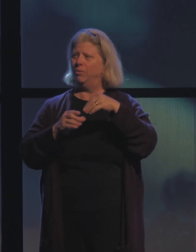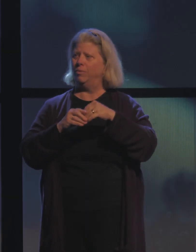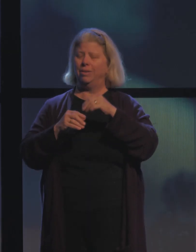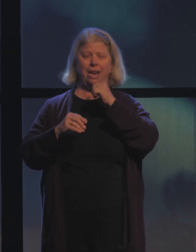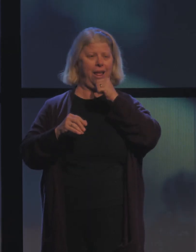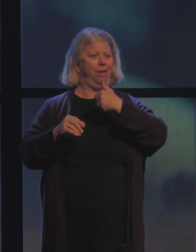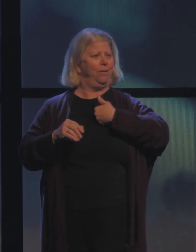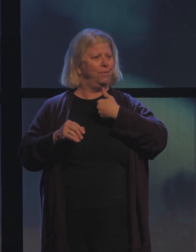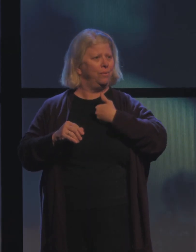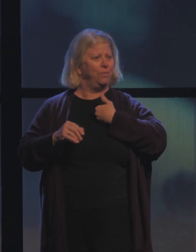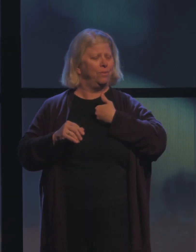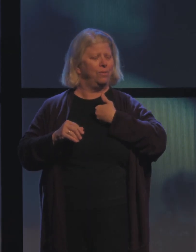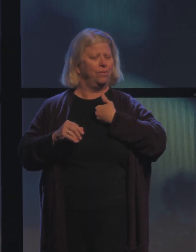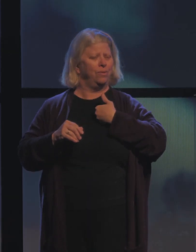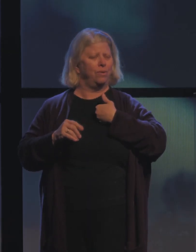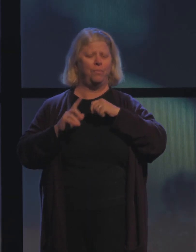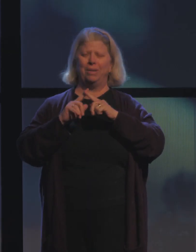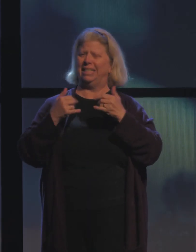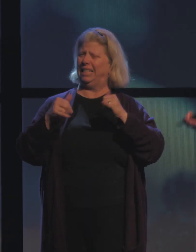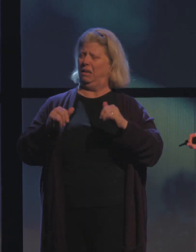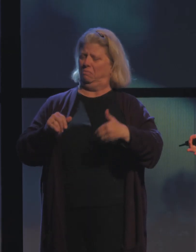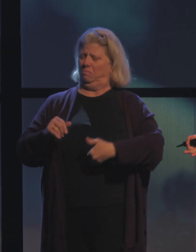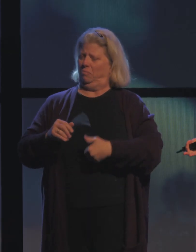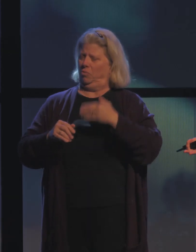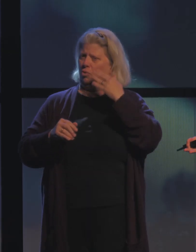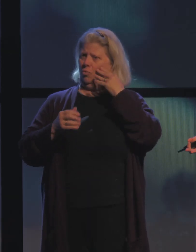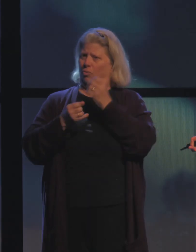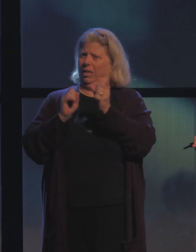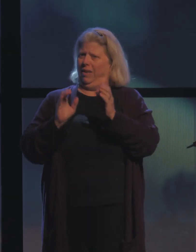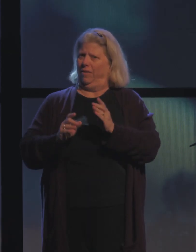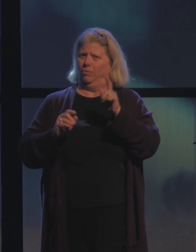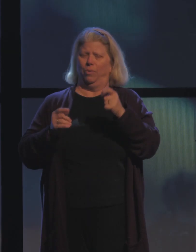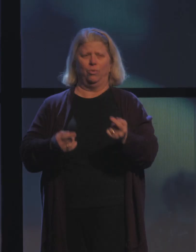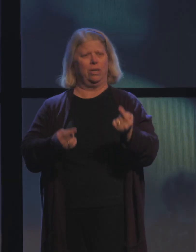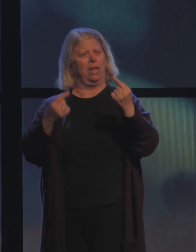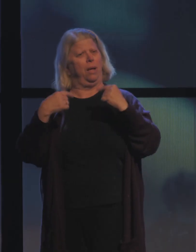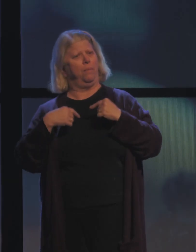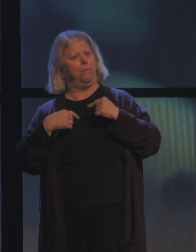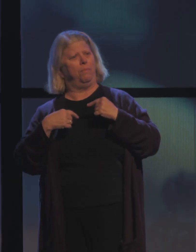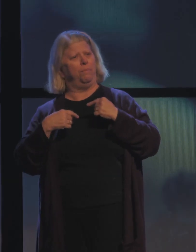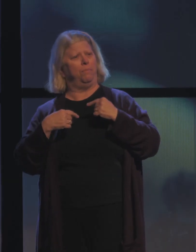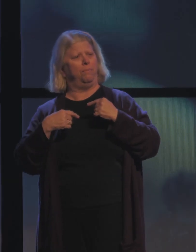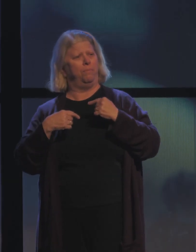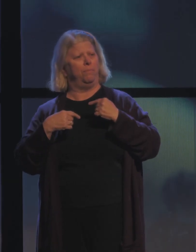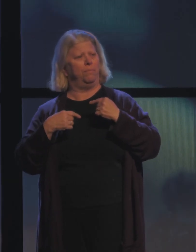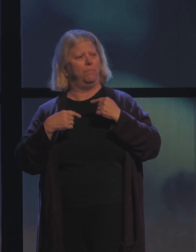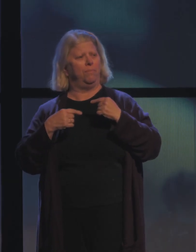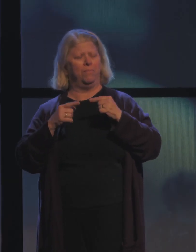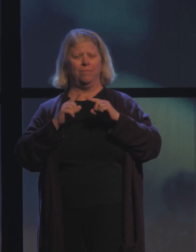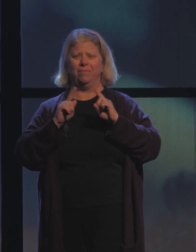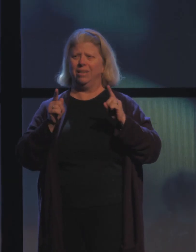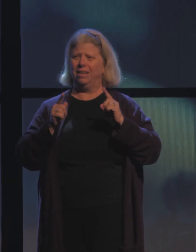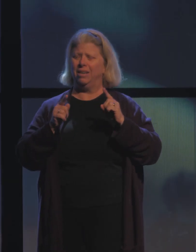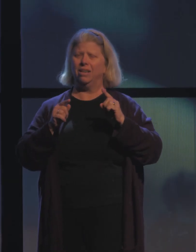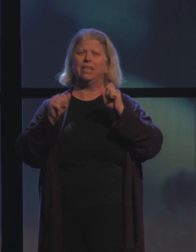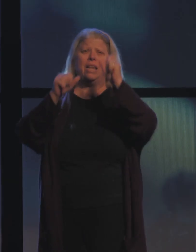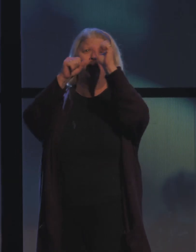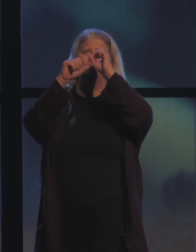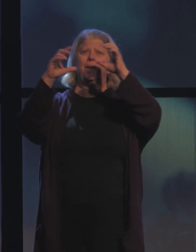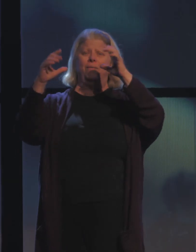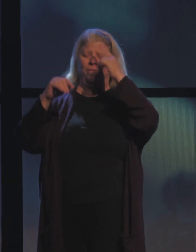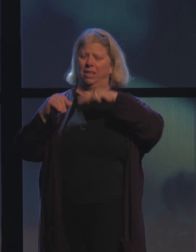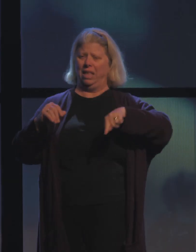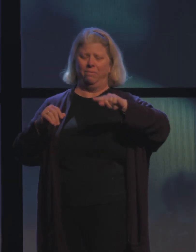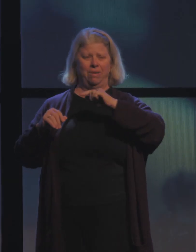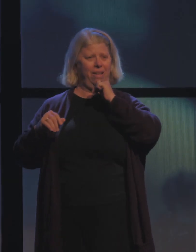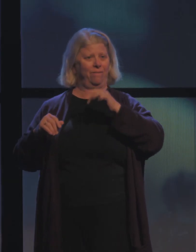their own. And then they somehow knew that the Savior was supposed to come. But I can just imagine for them that